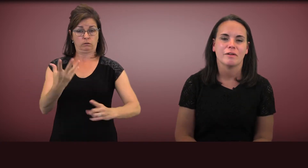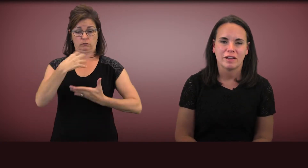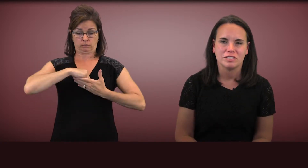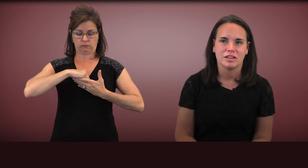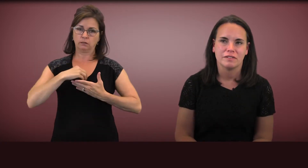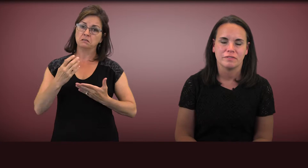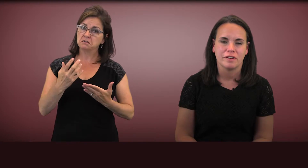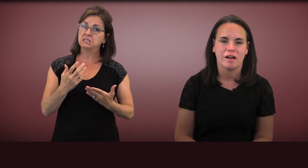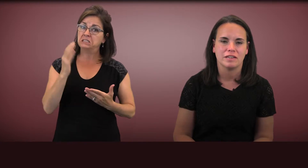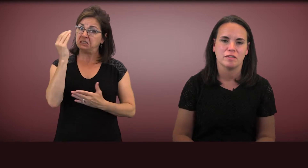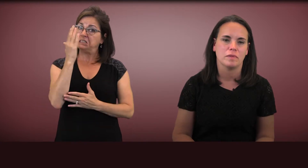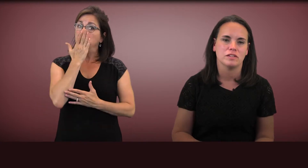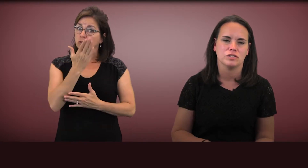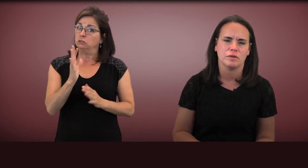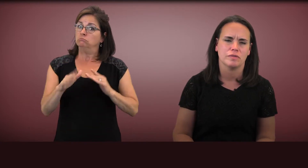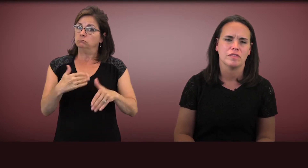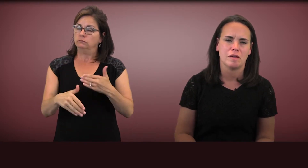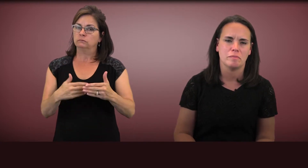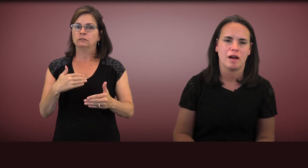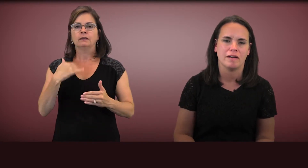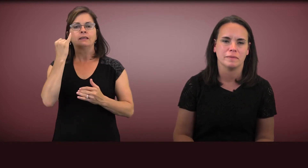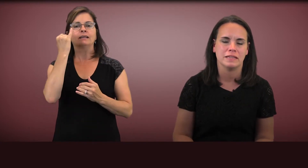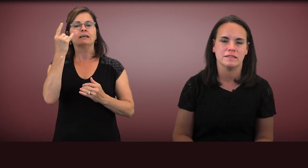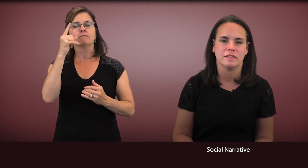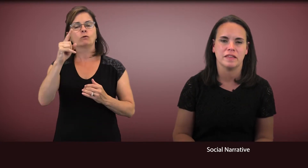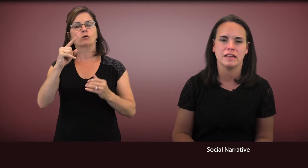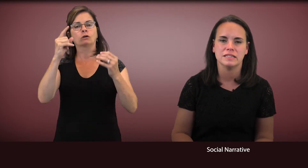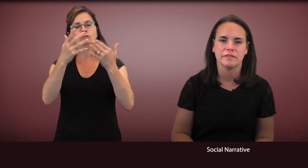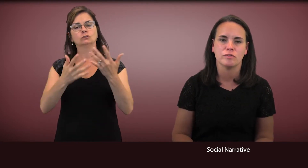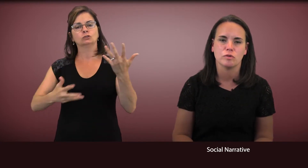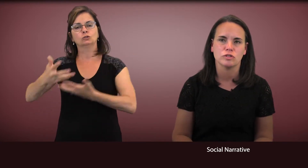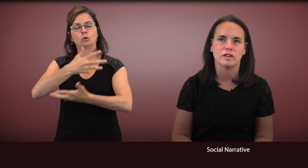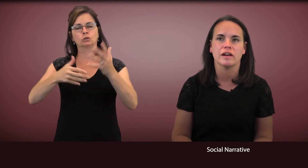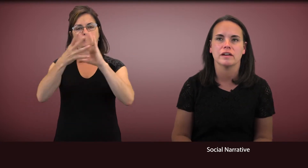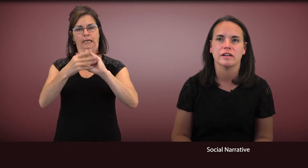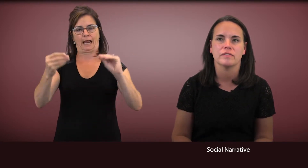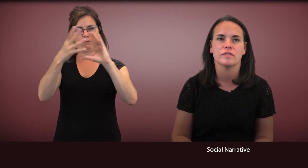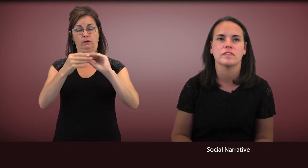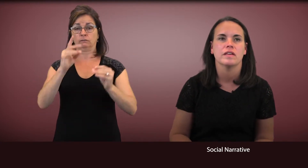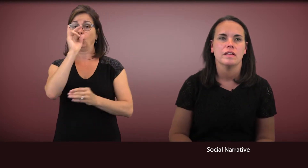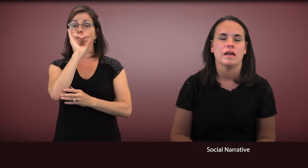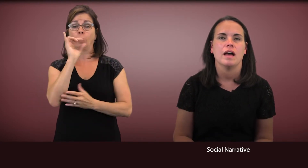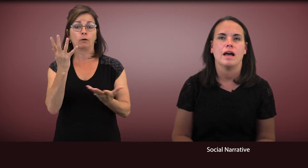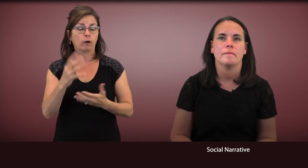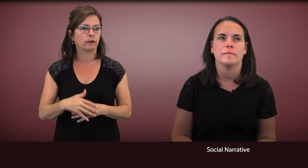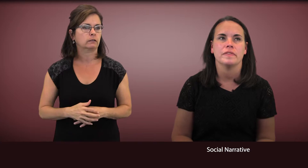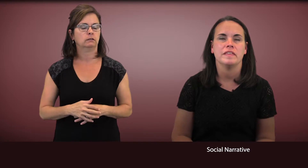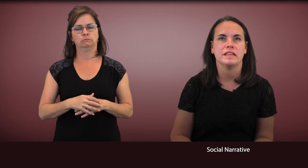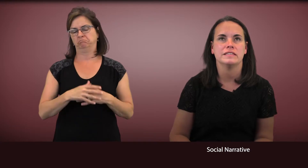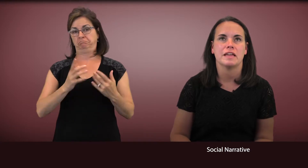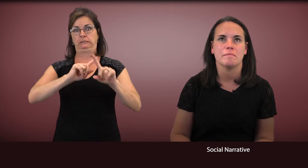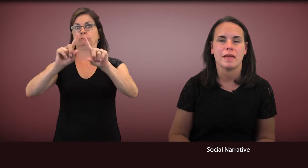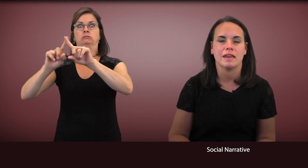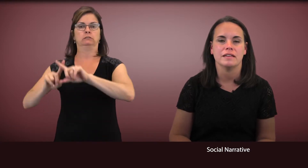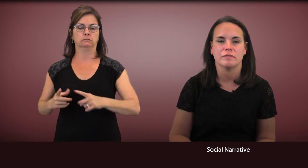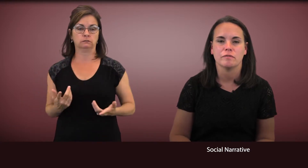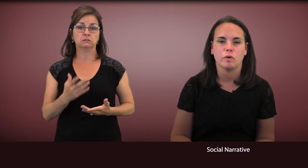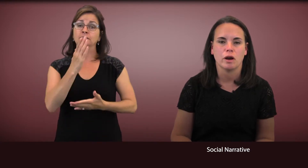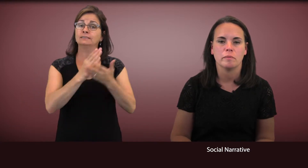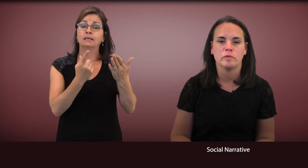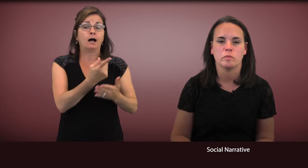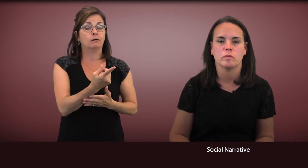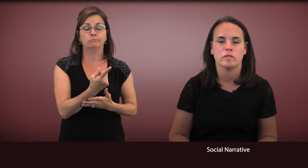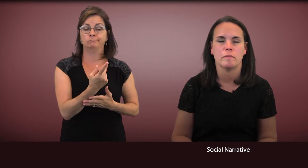Another intervention for autism that's shown some promise is the idea of social narratives. These can take many